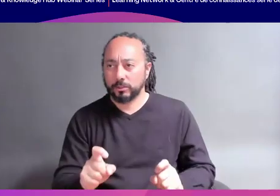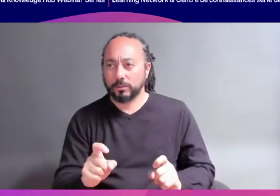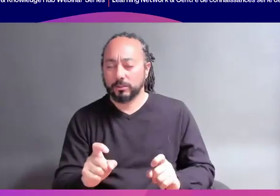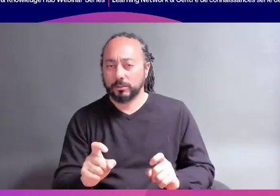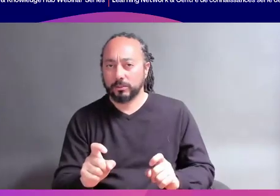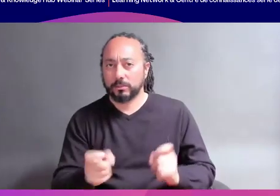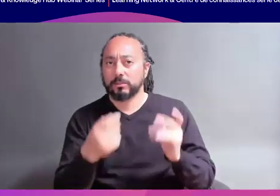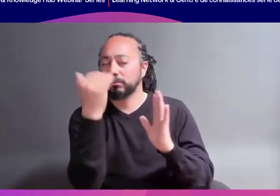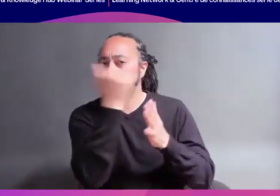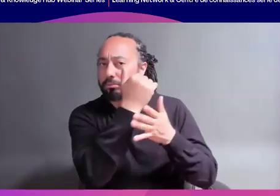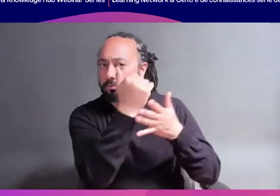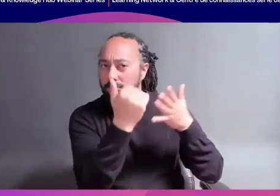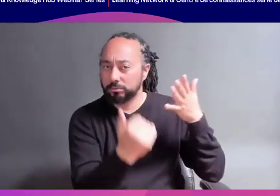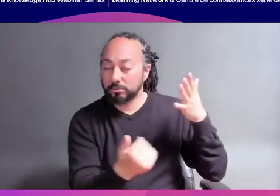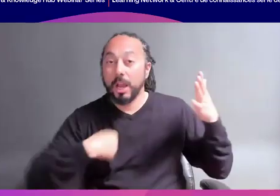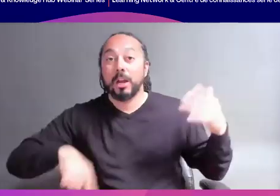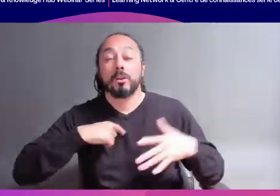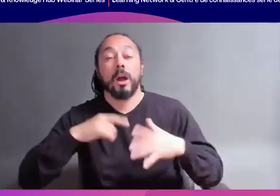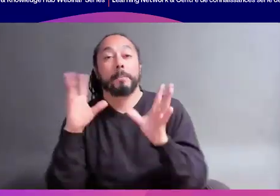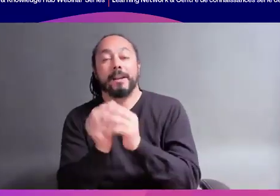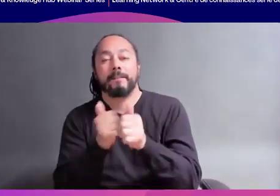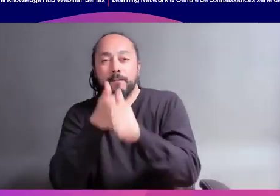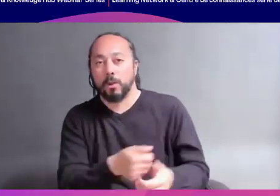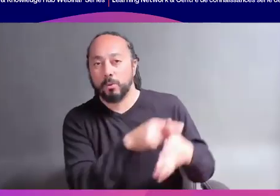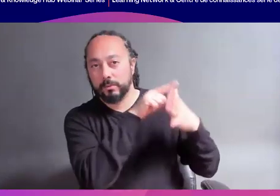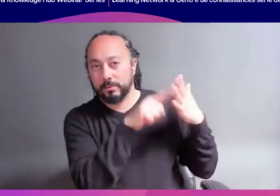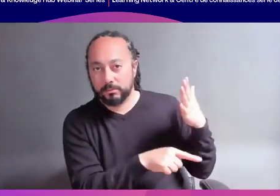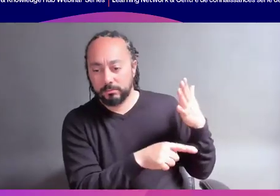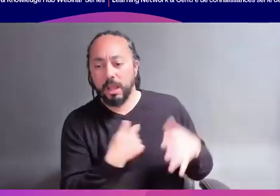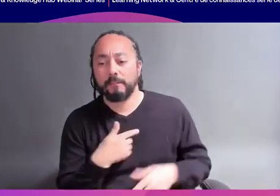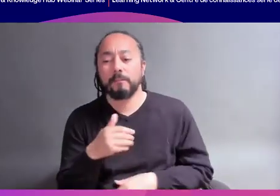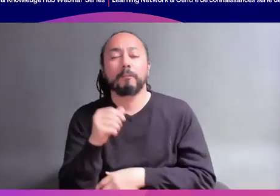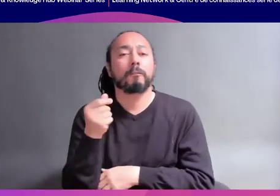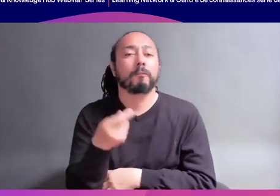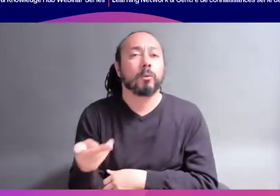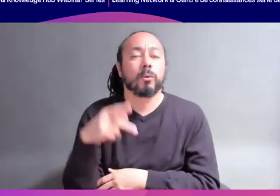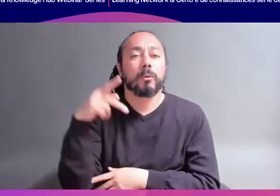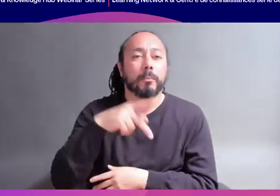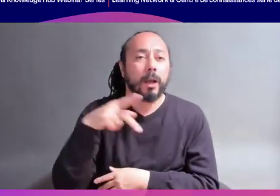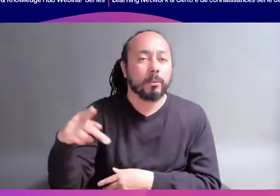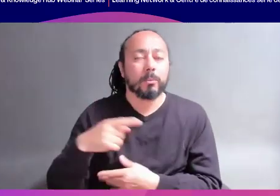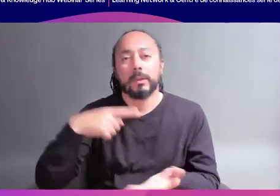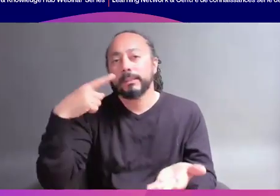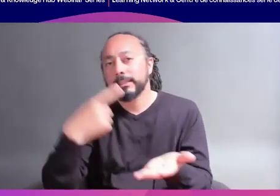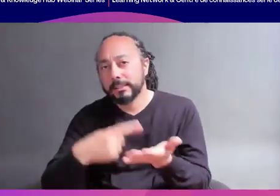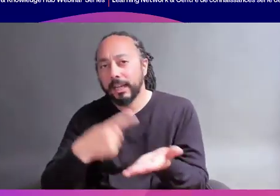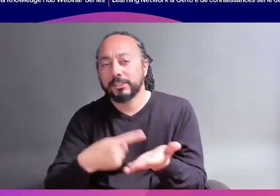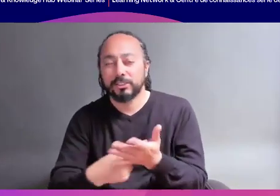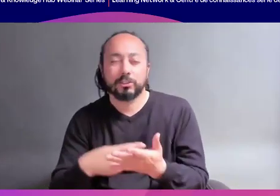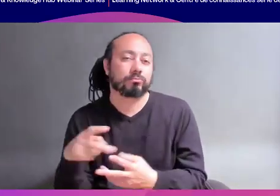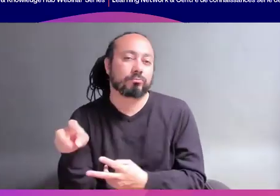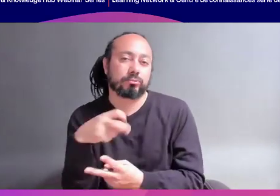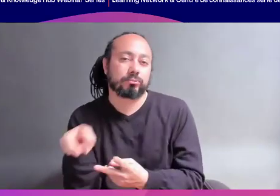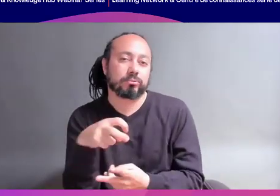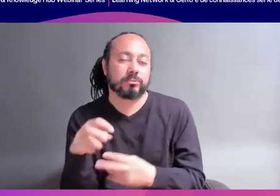to sometimes we're going to do some slide presentations and we're going to do some discussions together. To